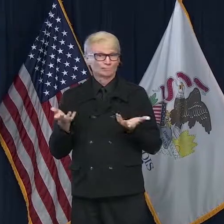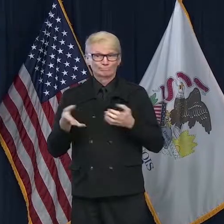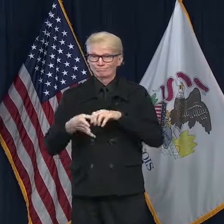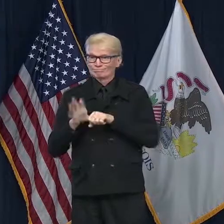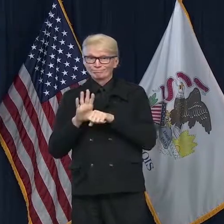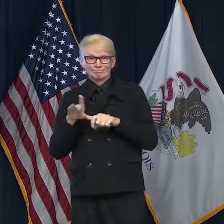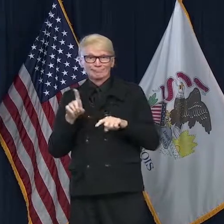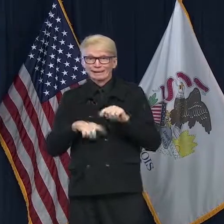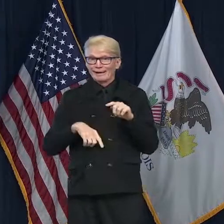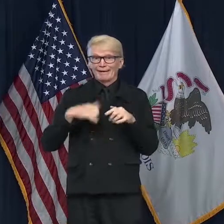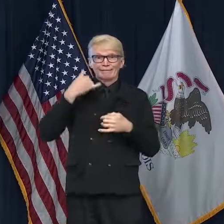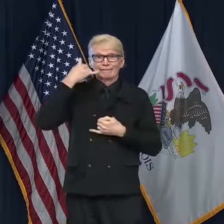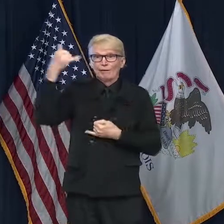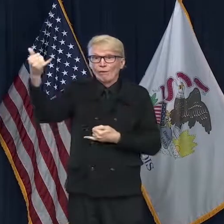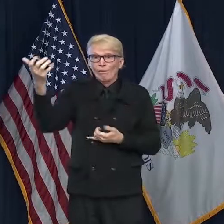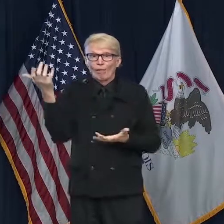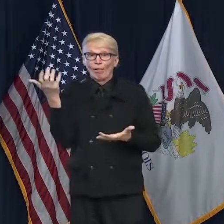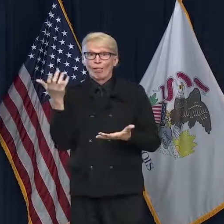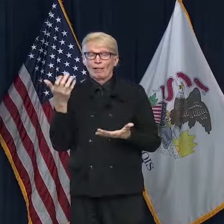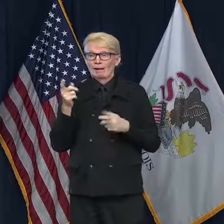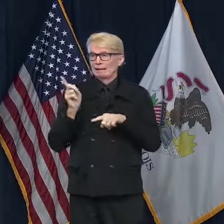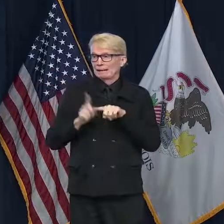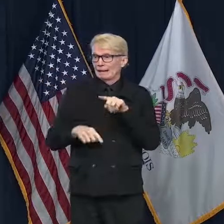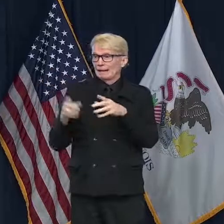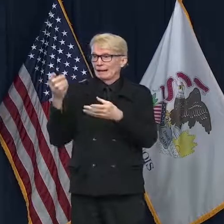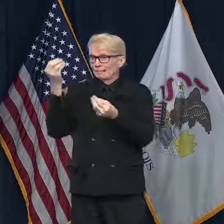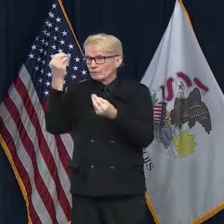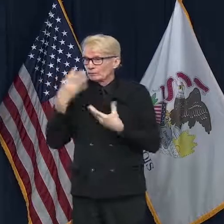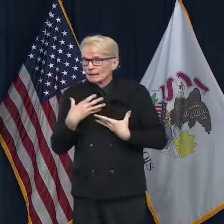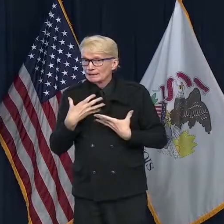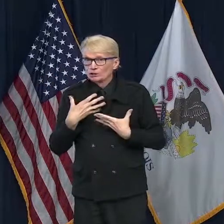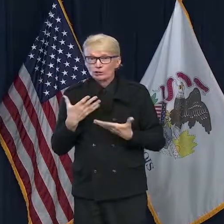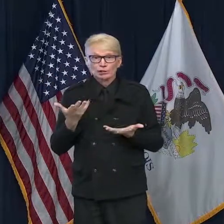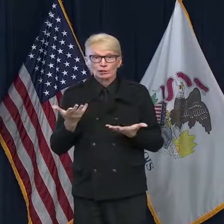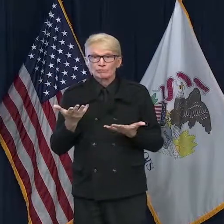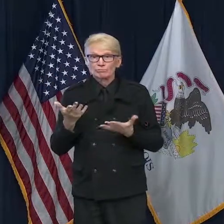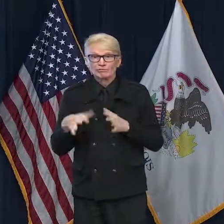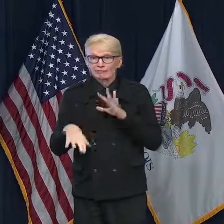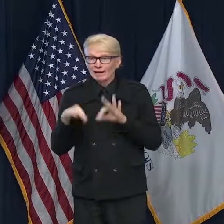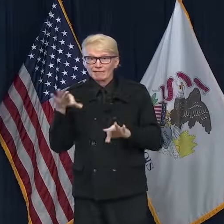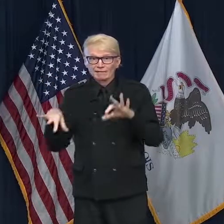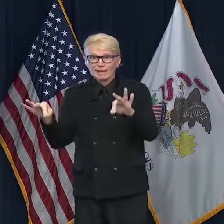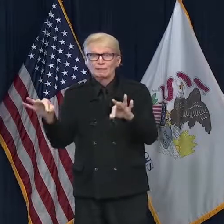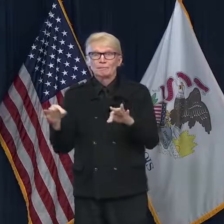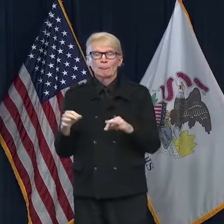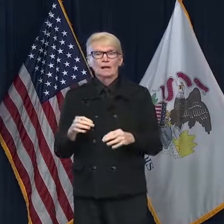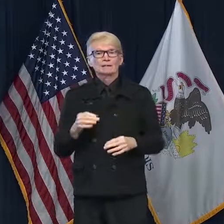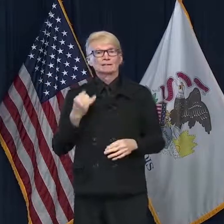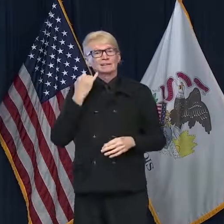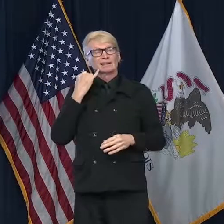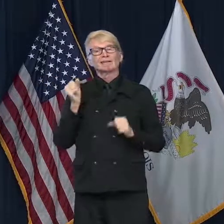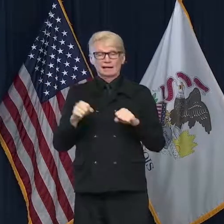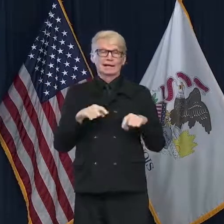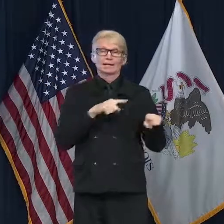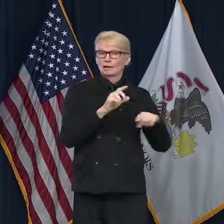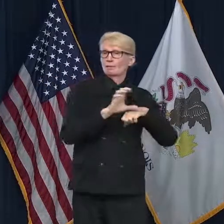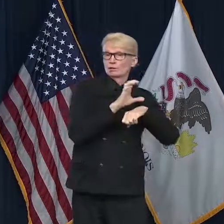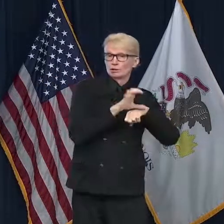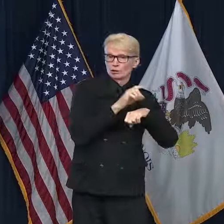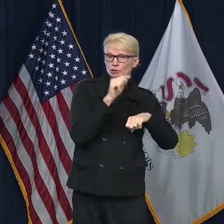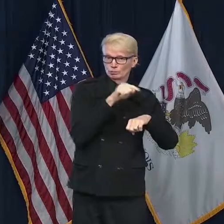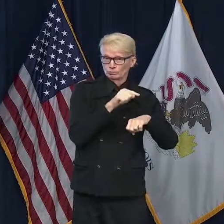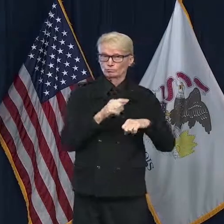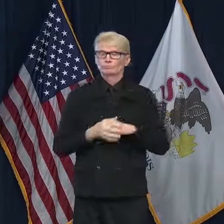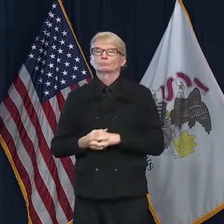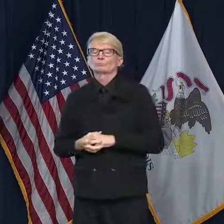now to call their local public health department and get more information. And that's, at least at this point, if they have a question, they can do it that way.